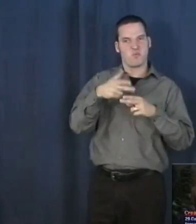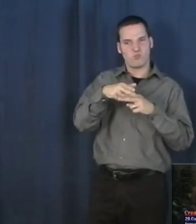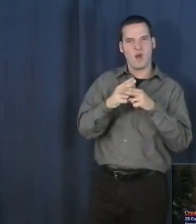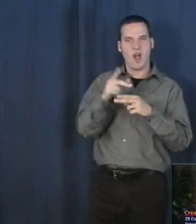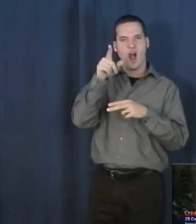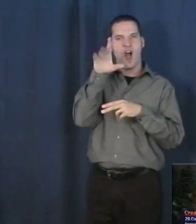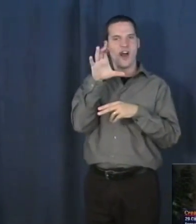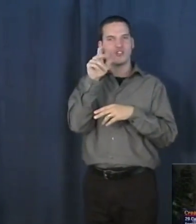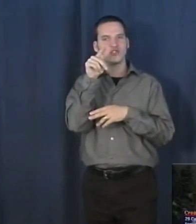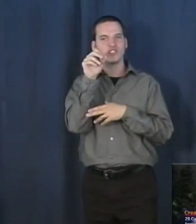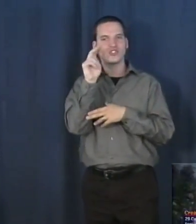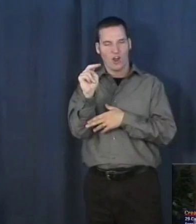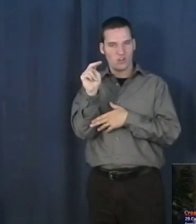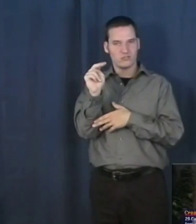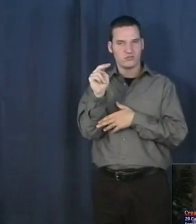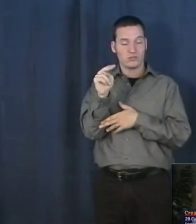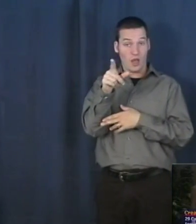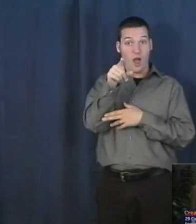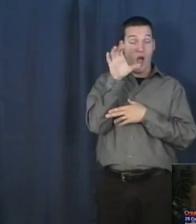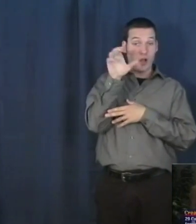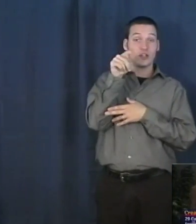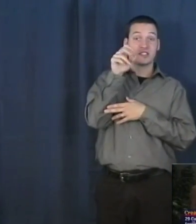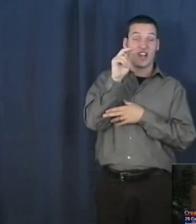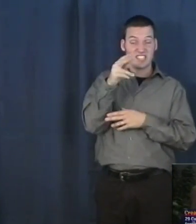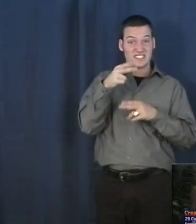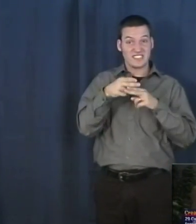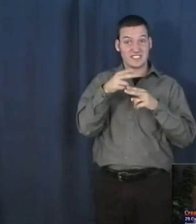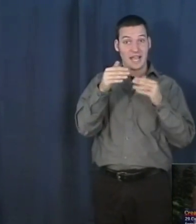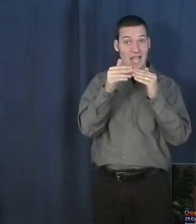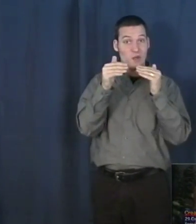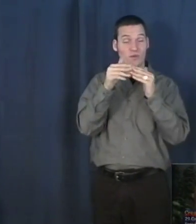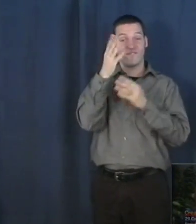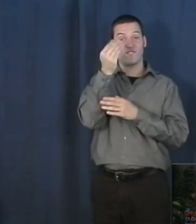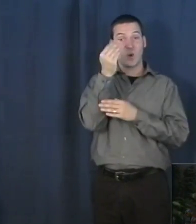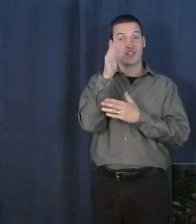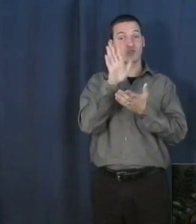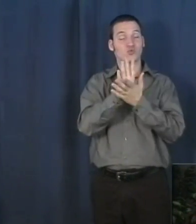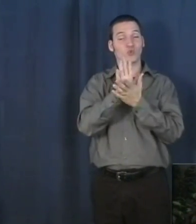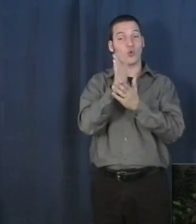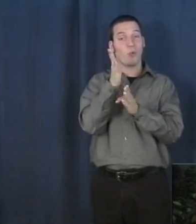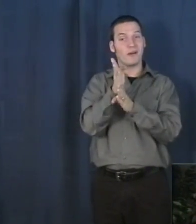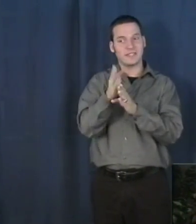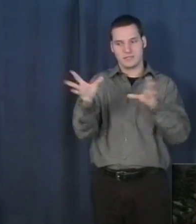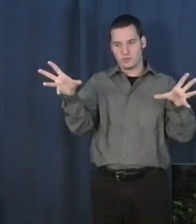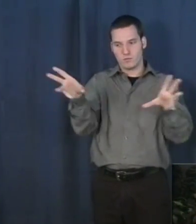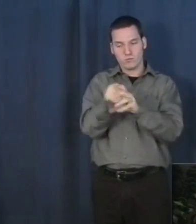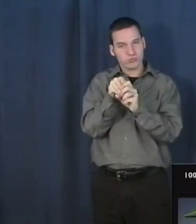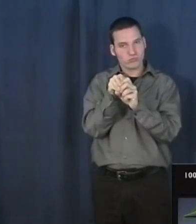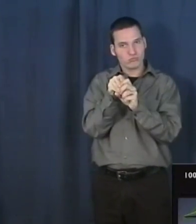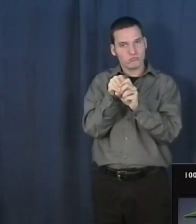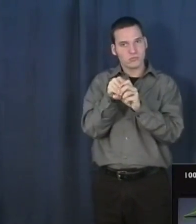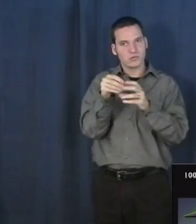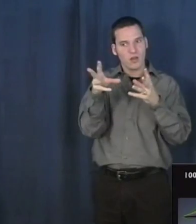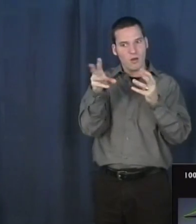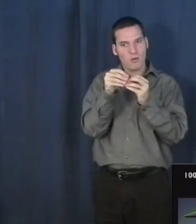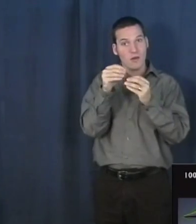They say when it was alive, it might have weighed 100 tons. 100 tons is equal to 14 school buses put together.